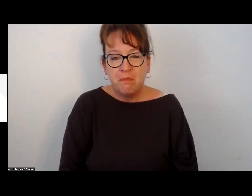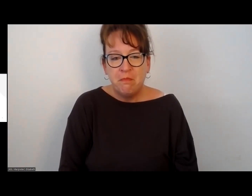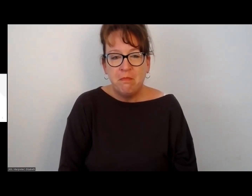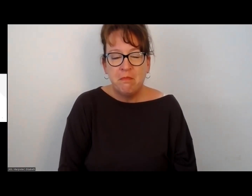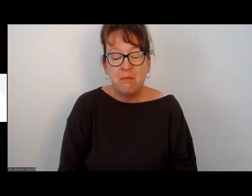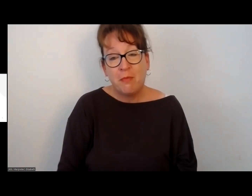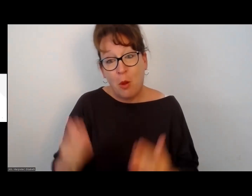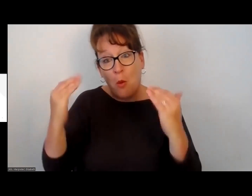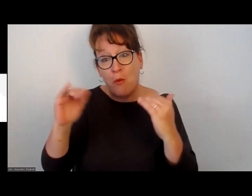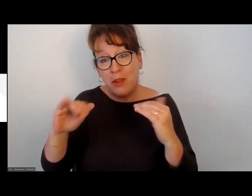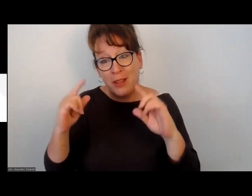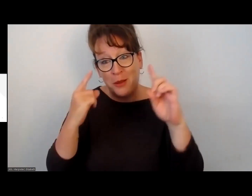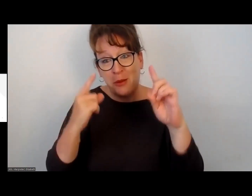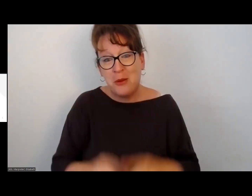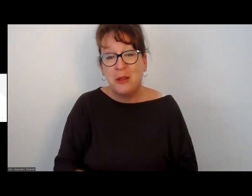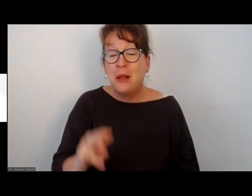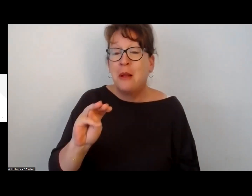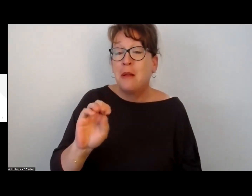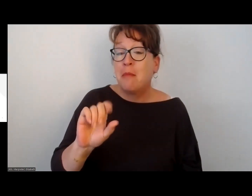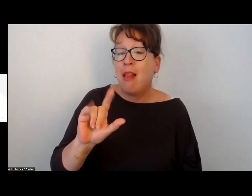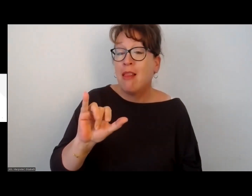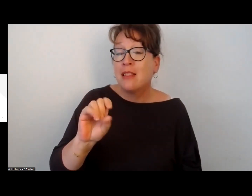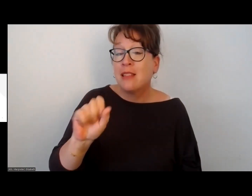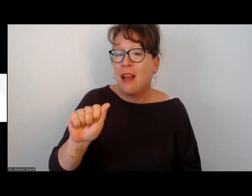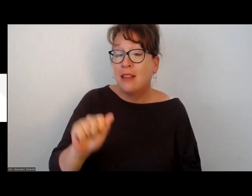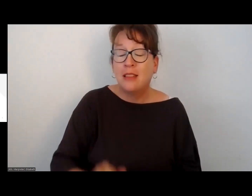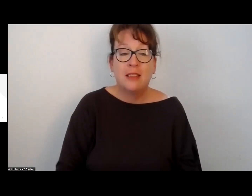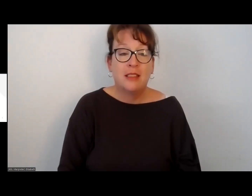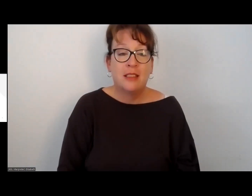Hopefully, that's the plan. Melissa?